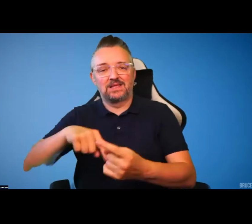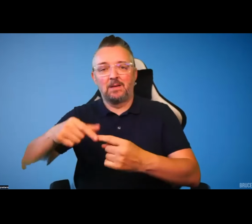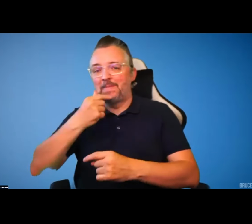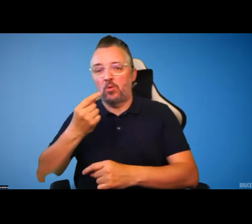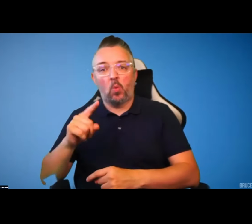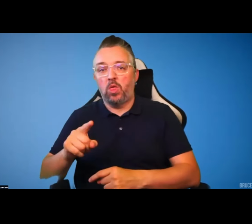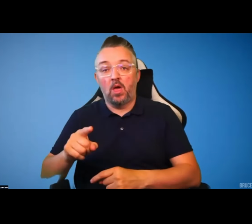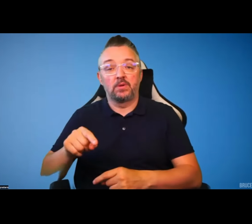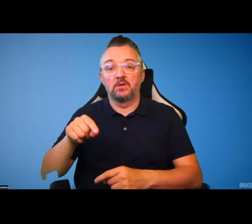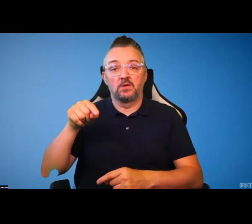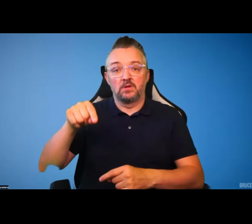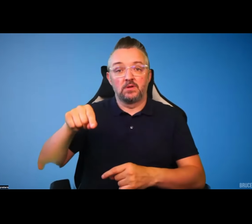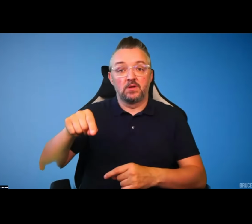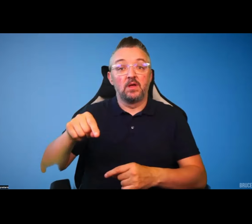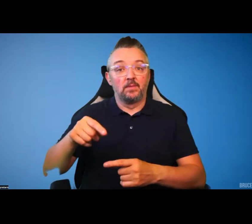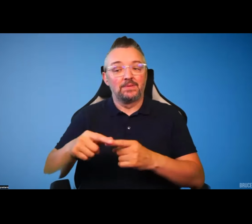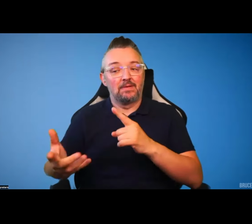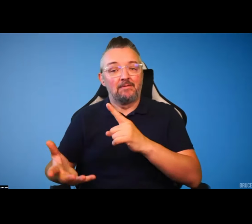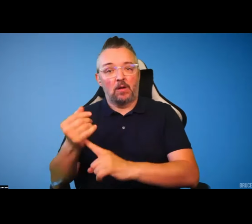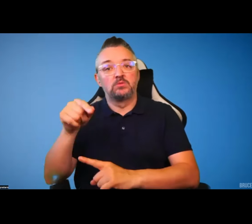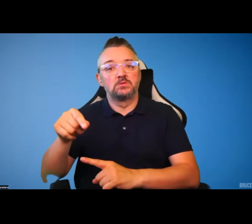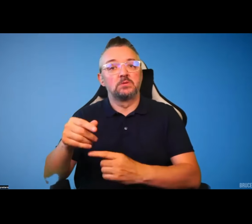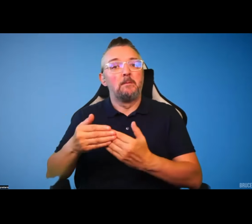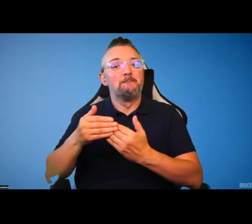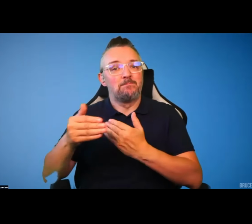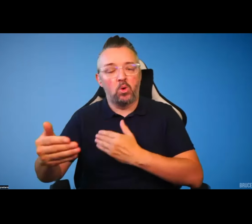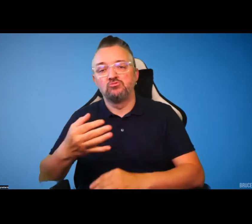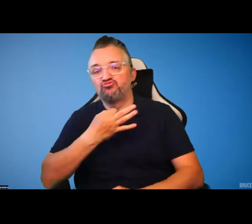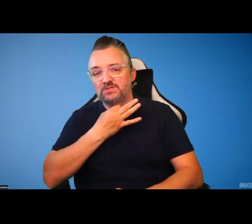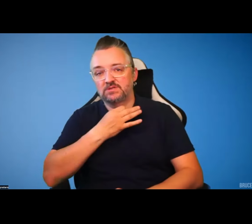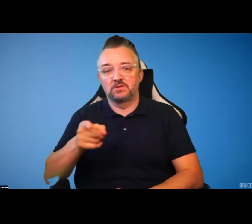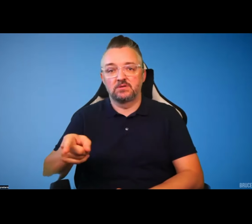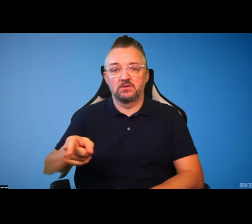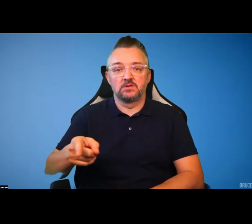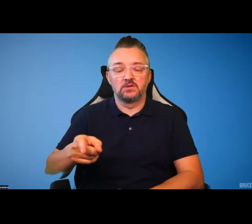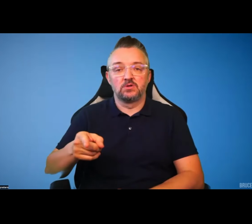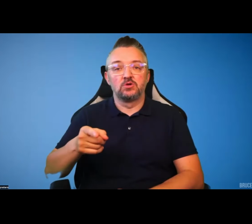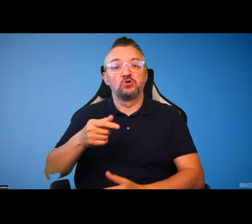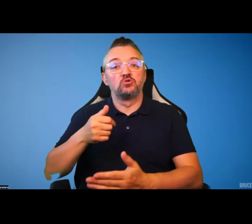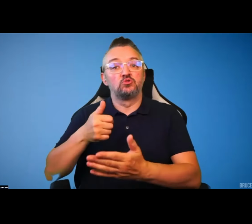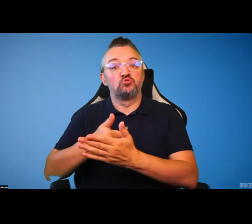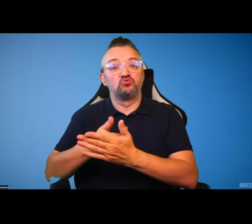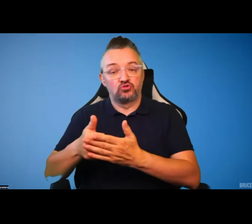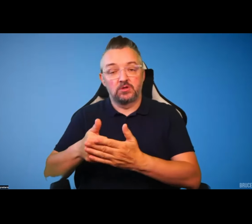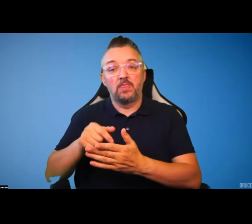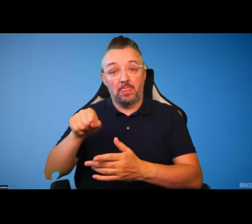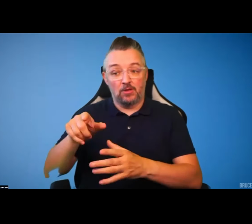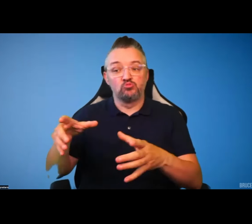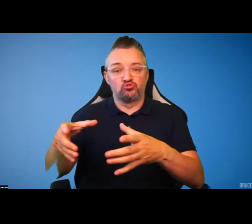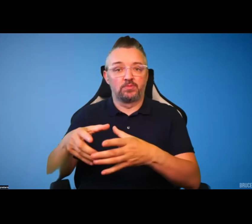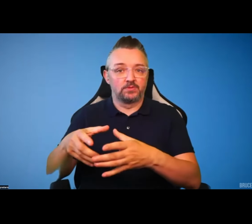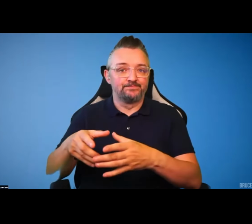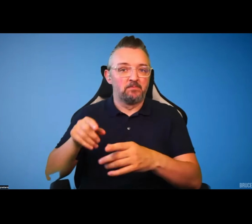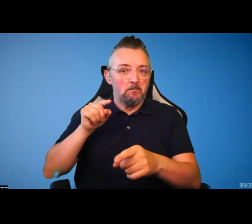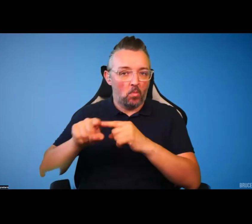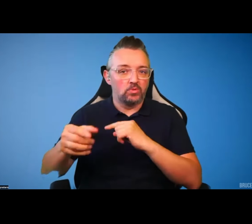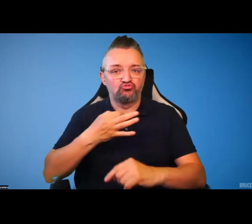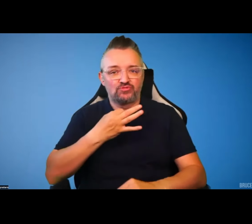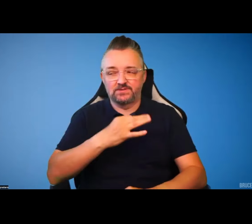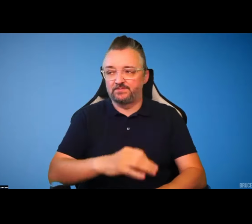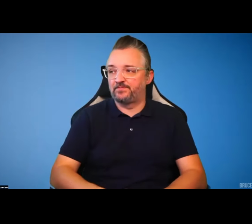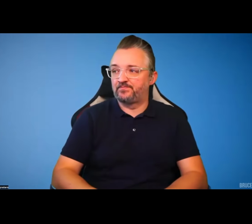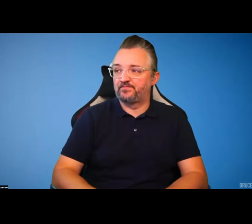of GB-MSM are found to be more at risk. It is likely to be truly that that group is more at risk. In